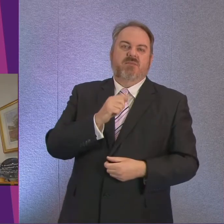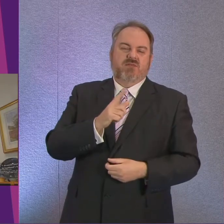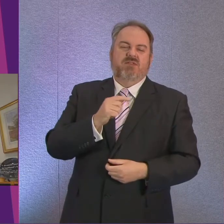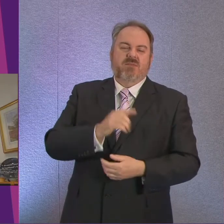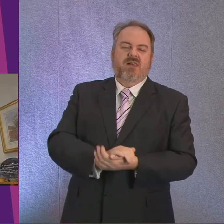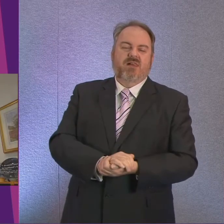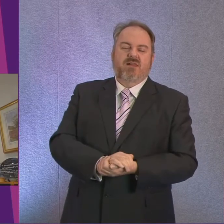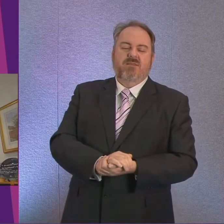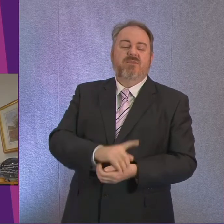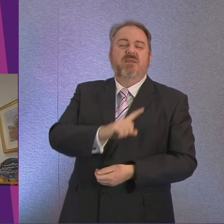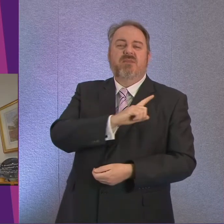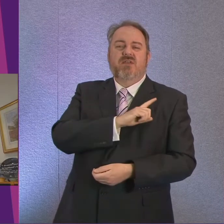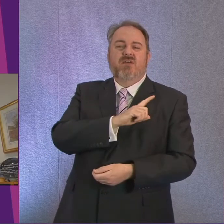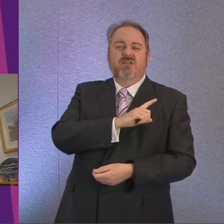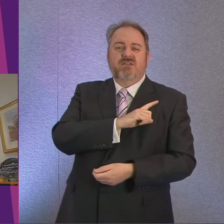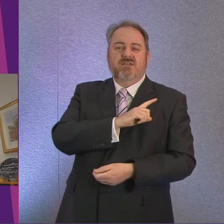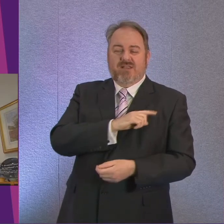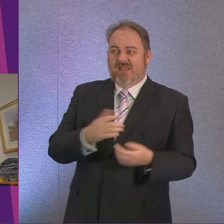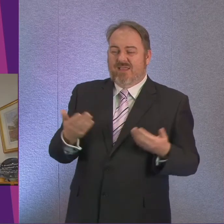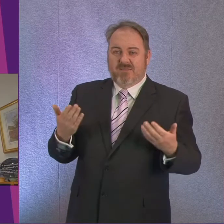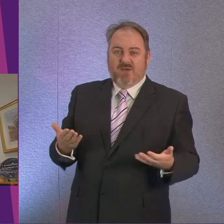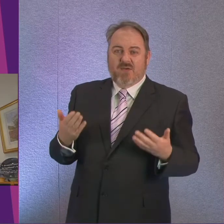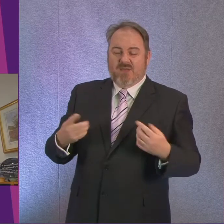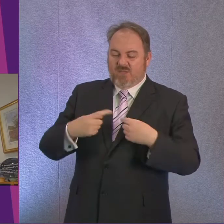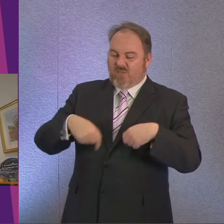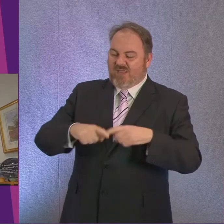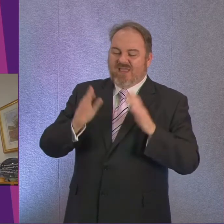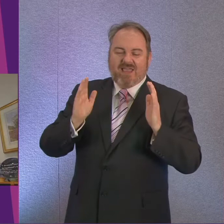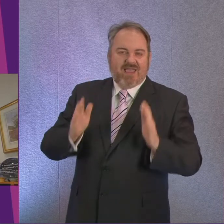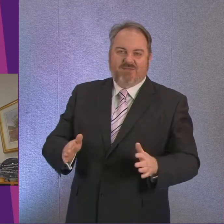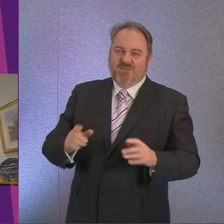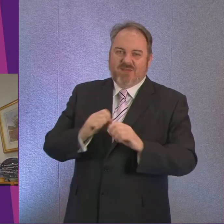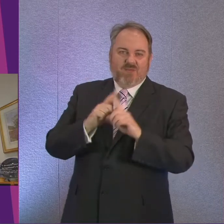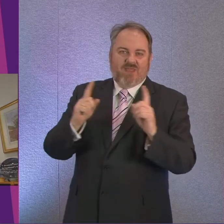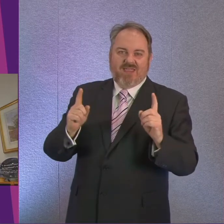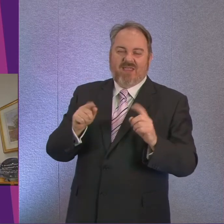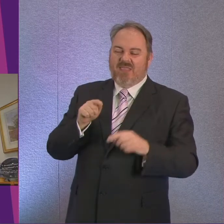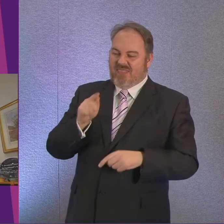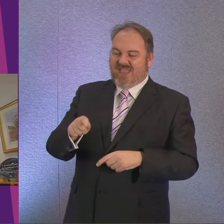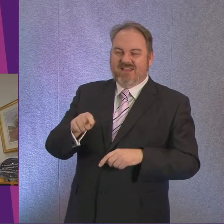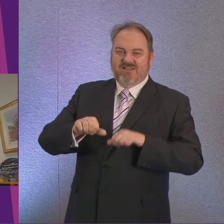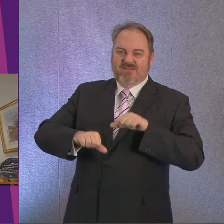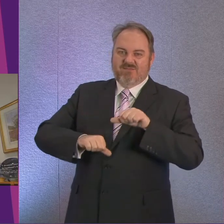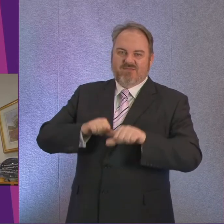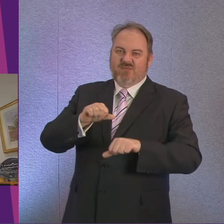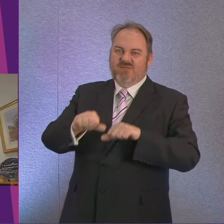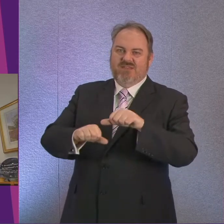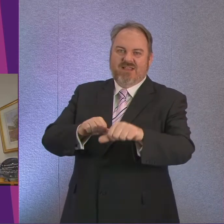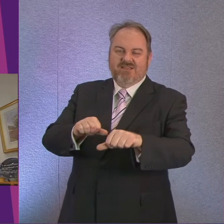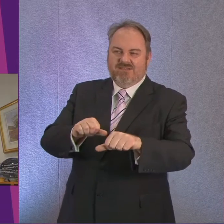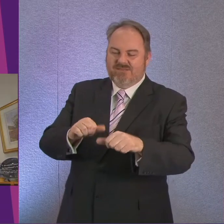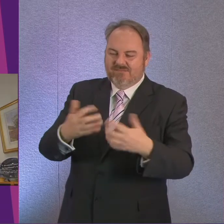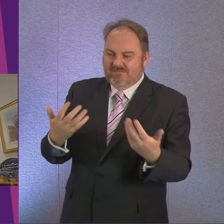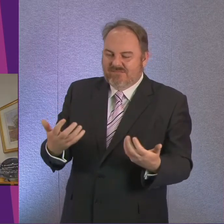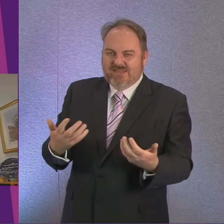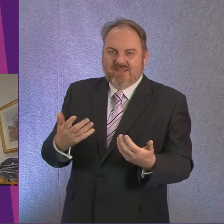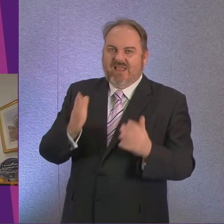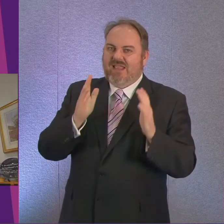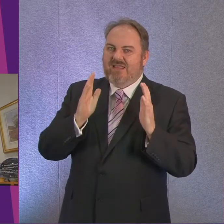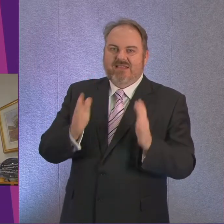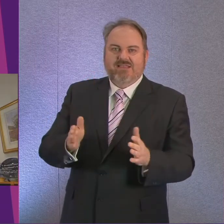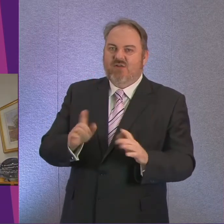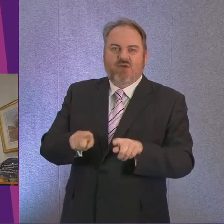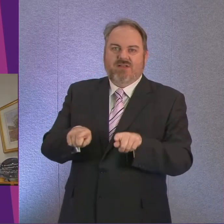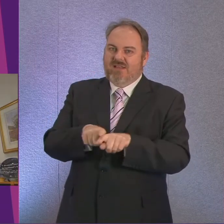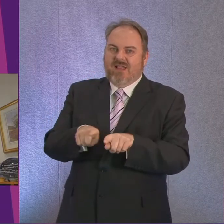be. But I think we're all going to have to acknowledge that's going to be a different way of operating to the one that preceded the outbreak